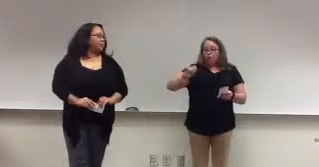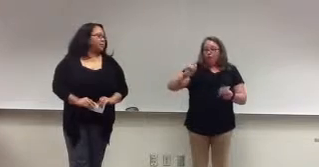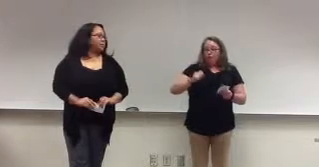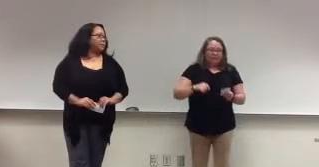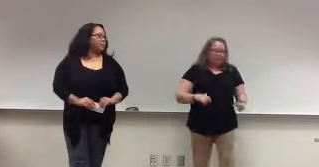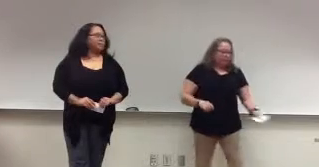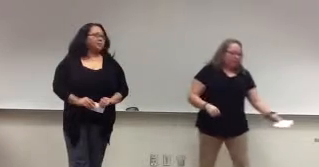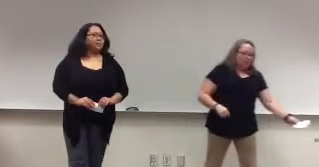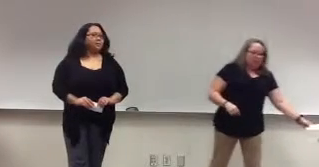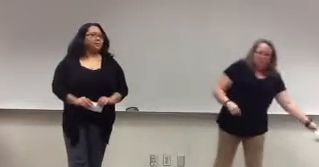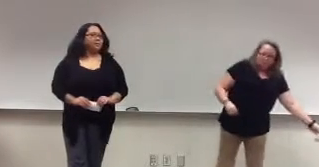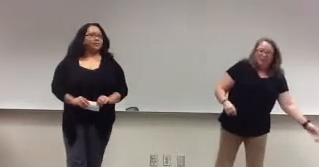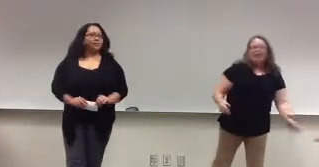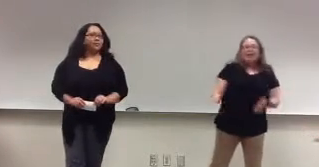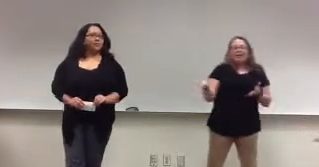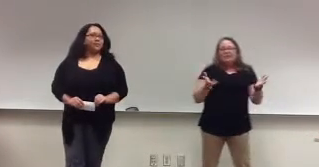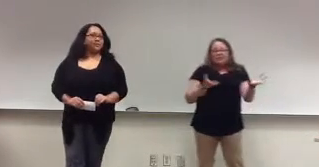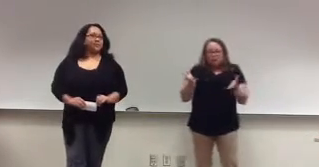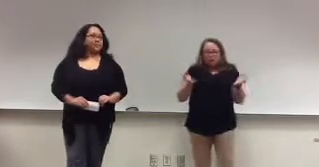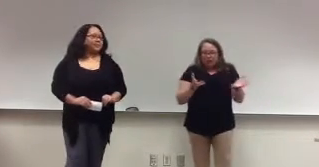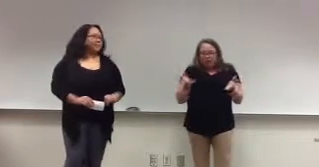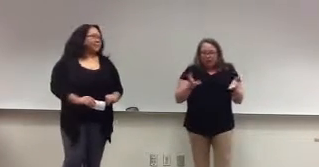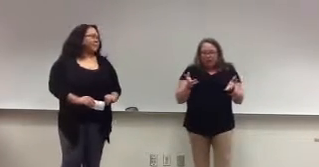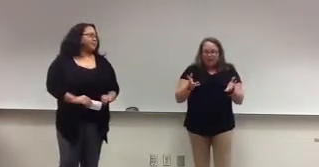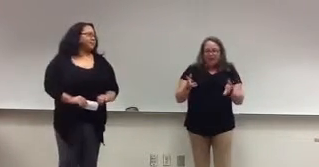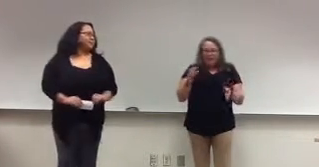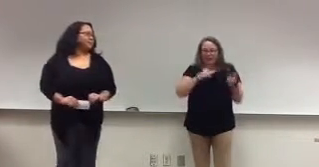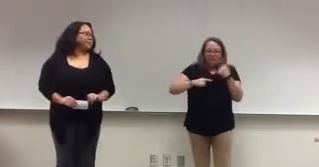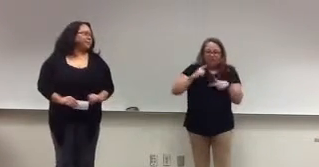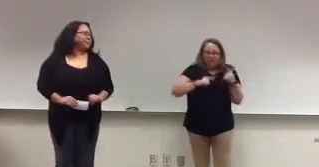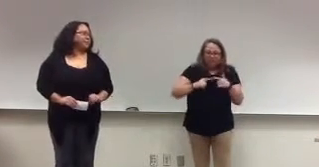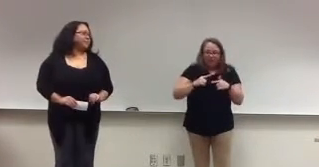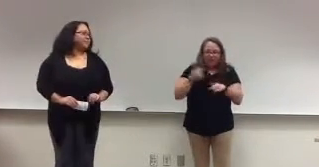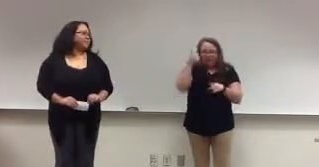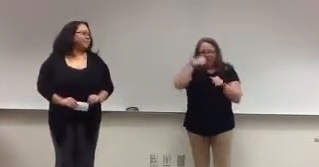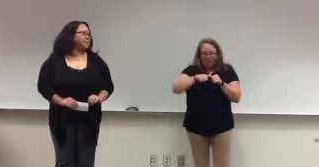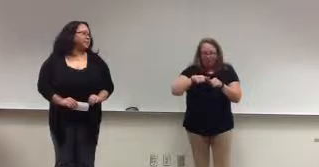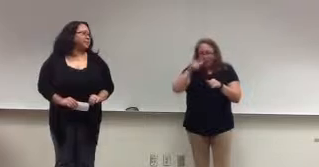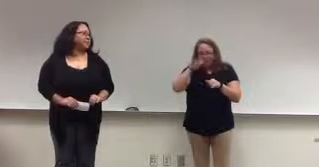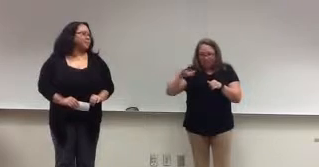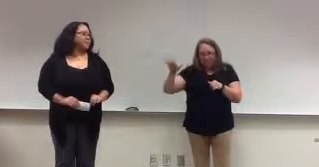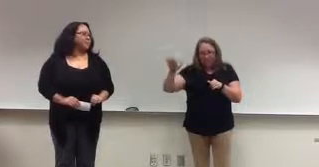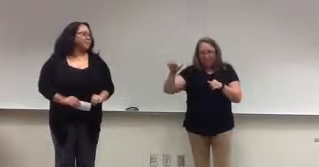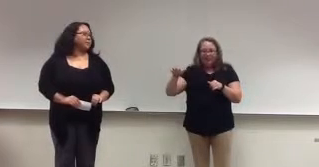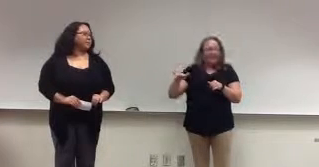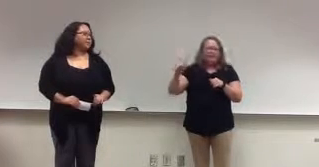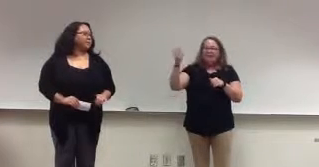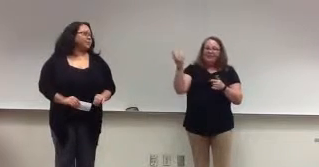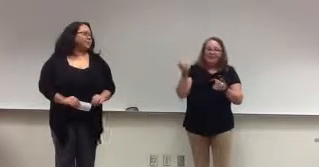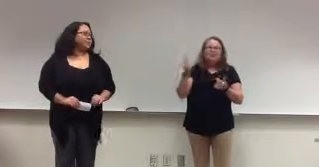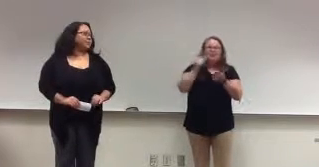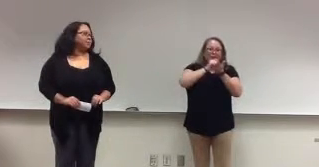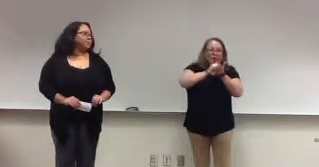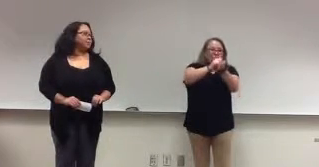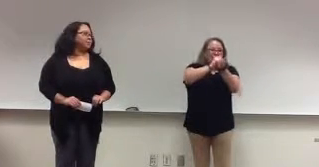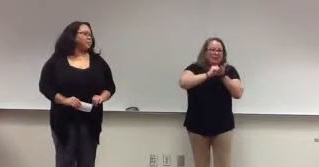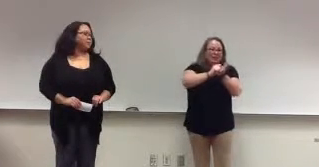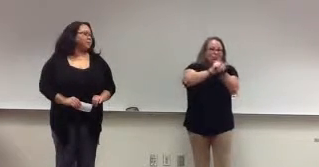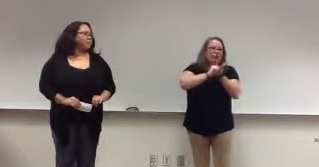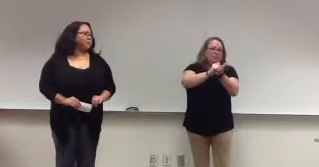Right? So if you really can't do the gesturing and you can't do the signs and you can't remember the finger spelling, then you can always write back